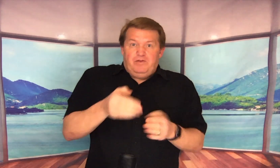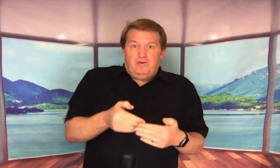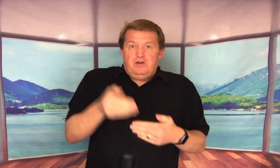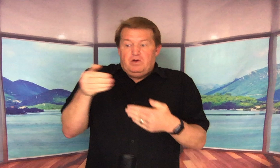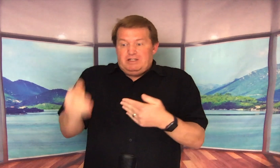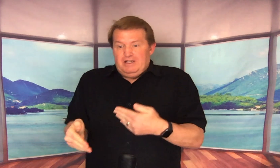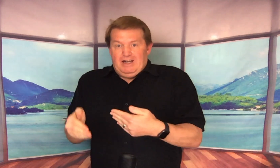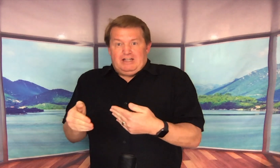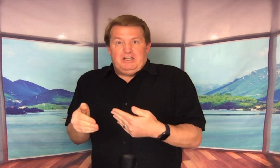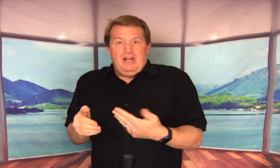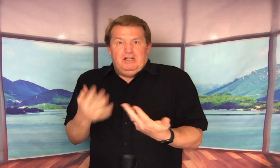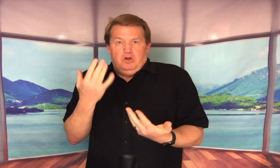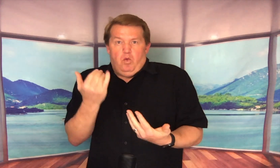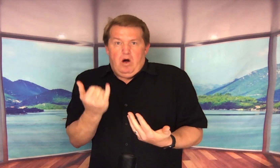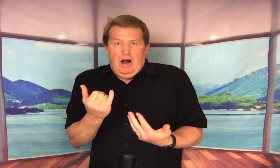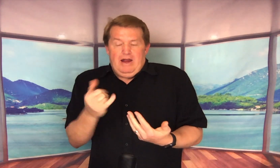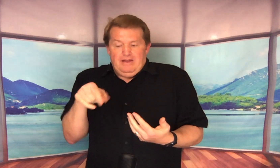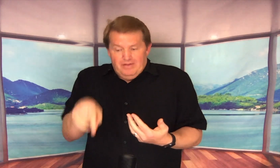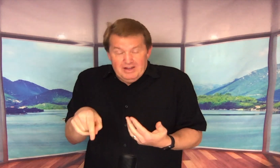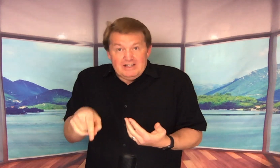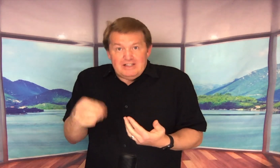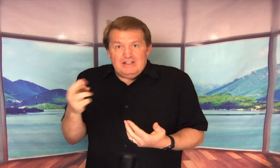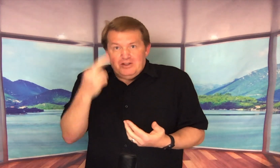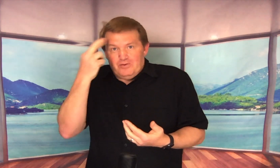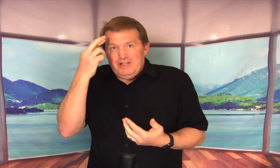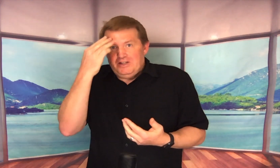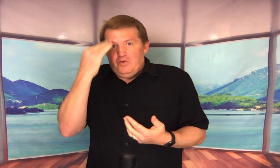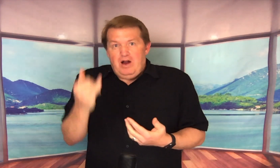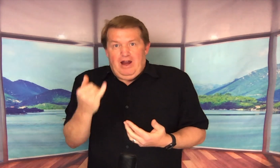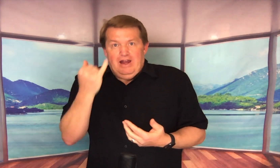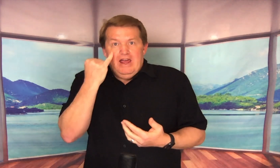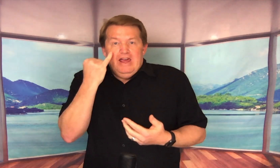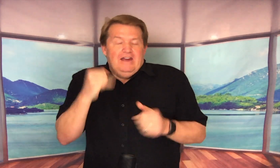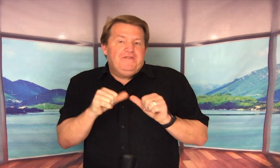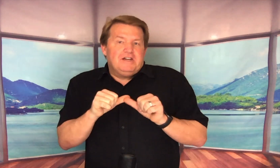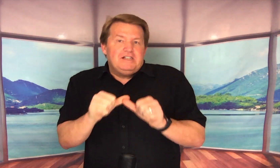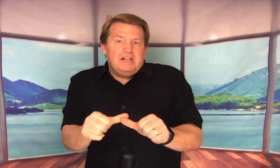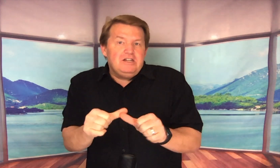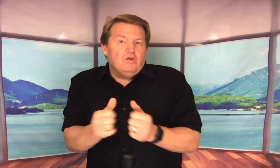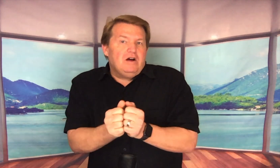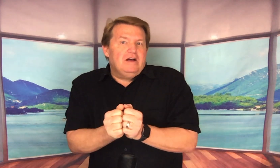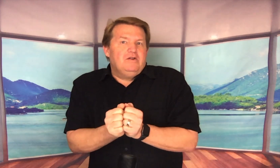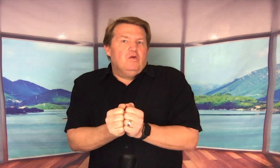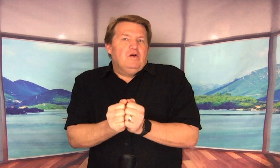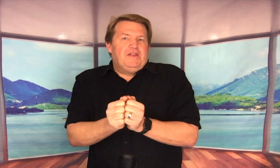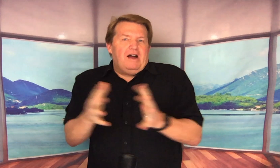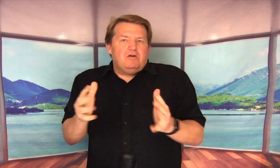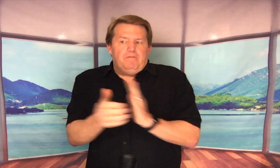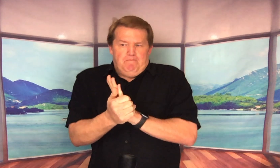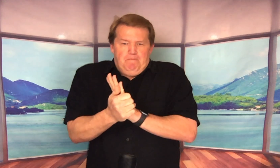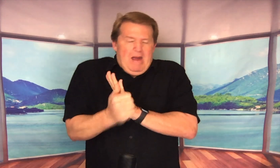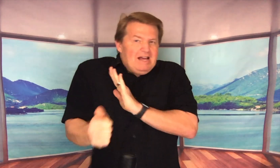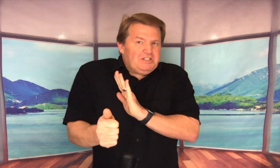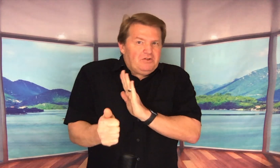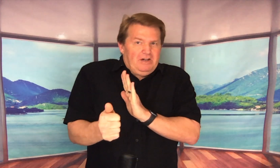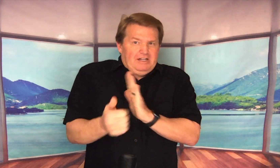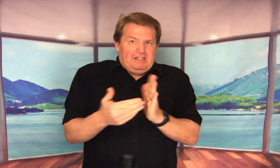you went to the next stage. Why? This is the reason why. If you continue on without mastering